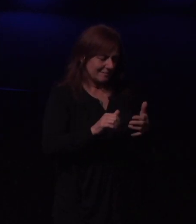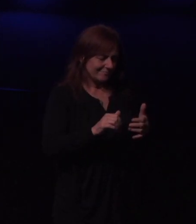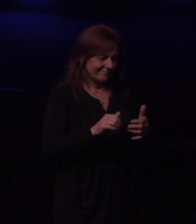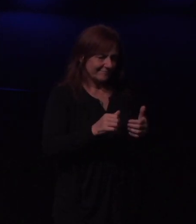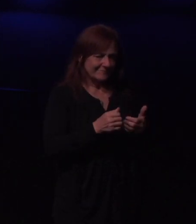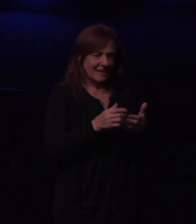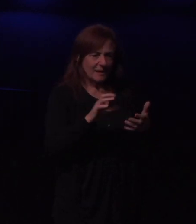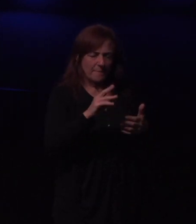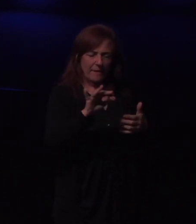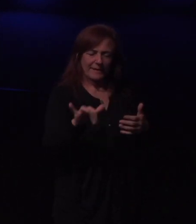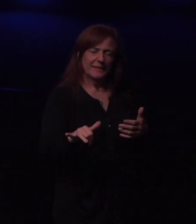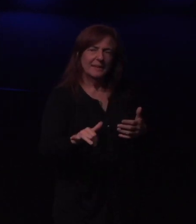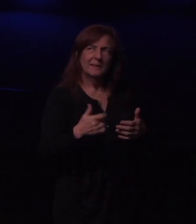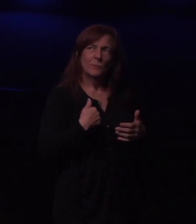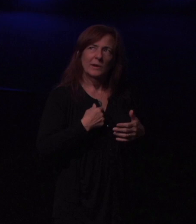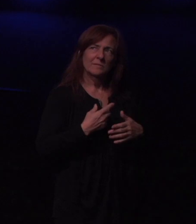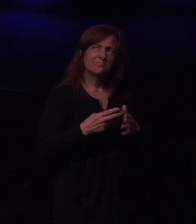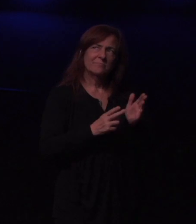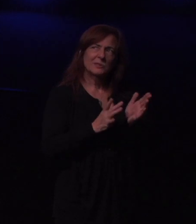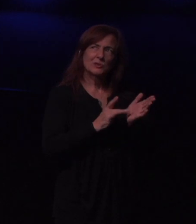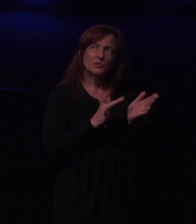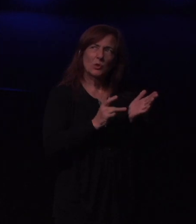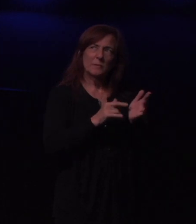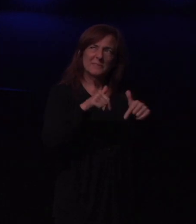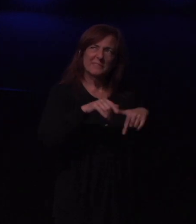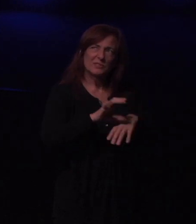Forgive us for being consumers of your church.